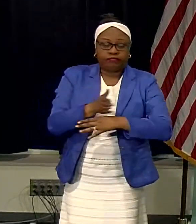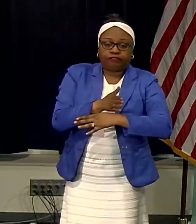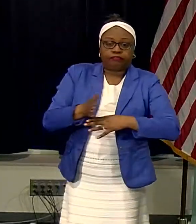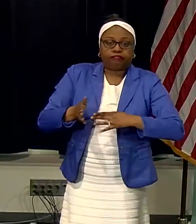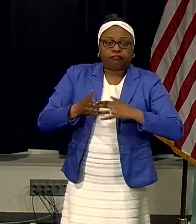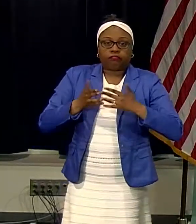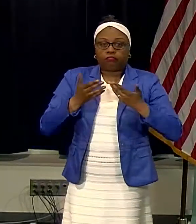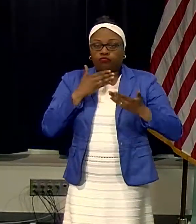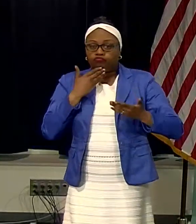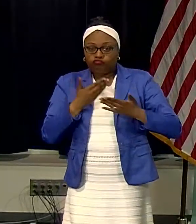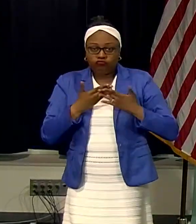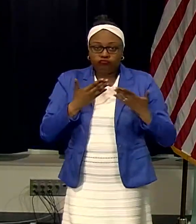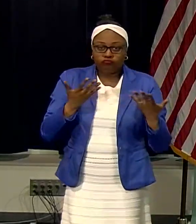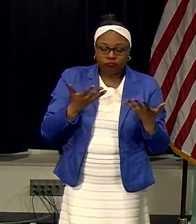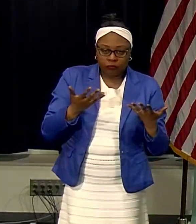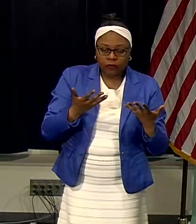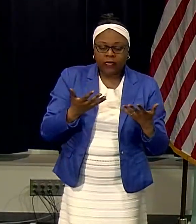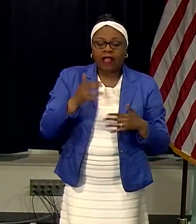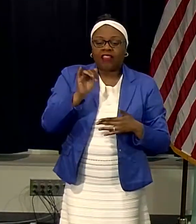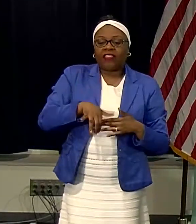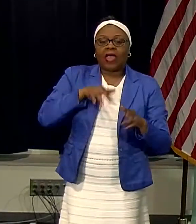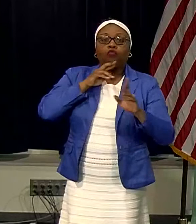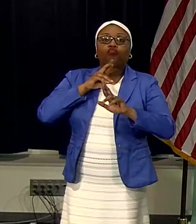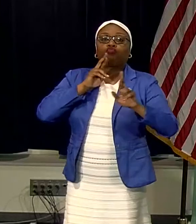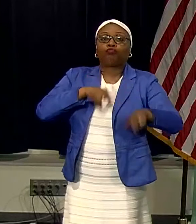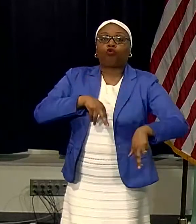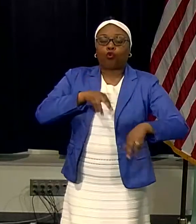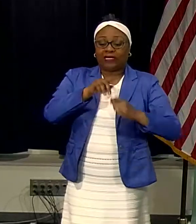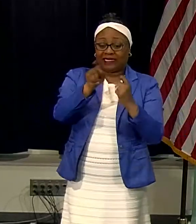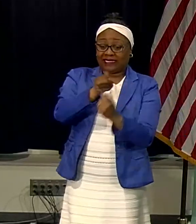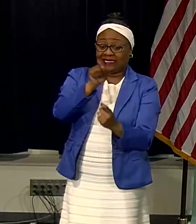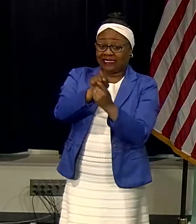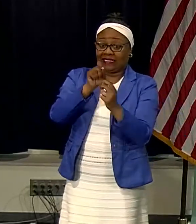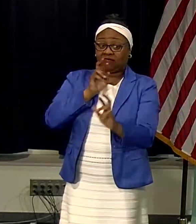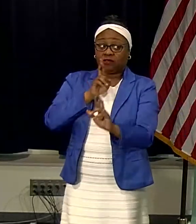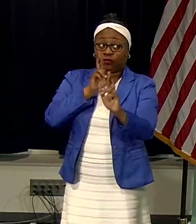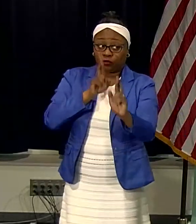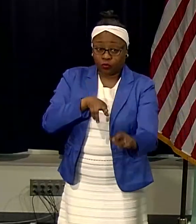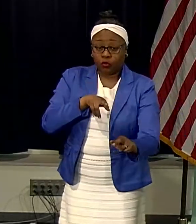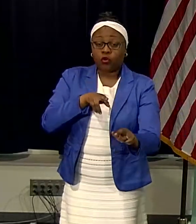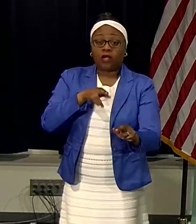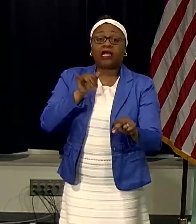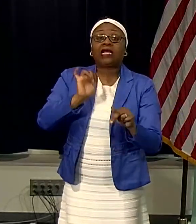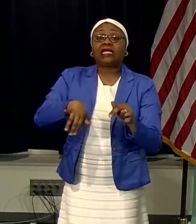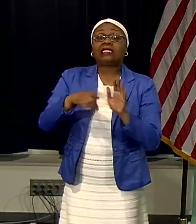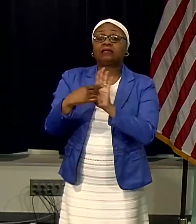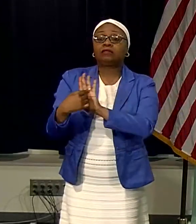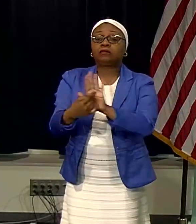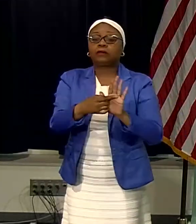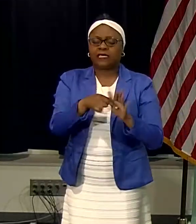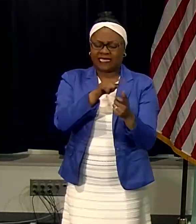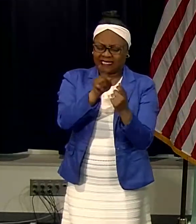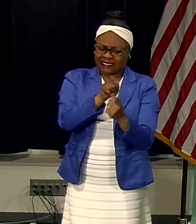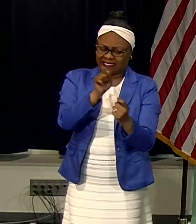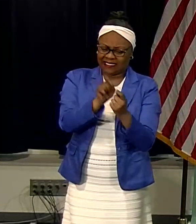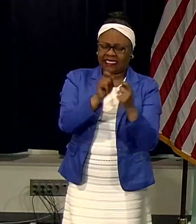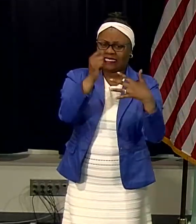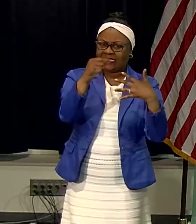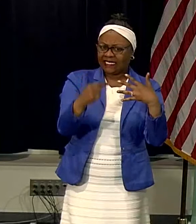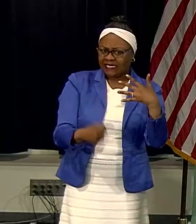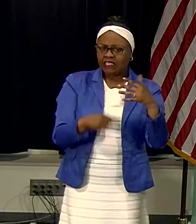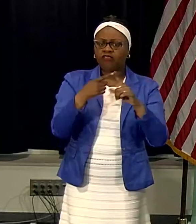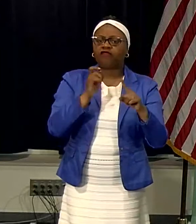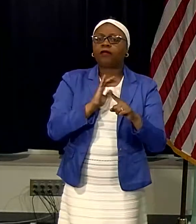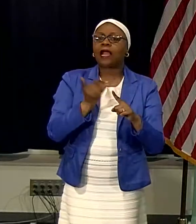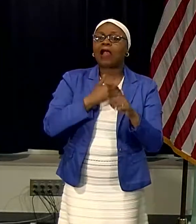whereas the property condition report is a specific report that's displayed from details that are gathered from our